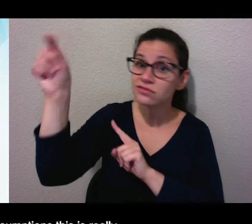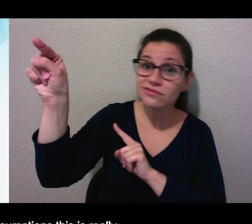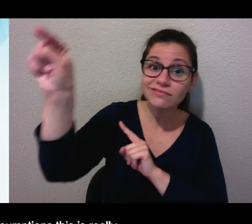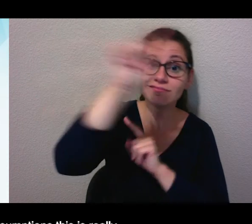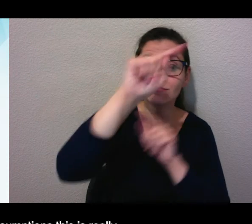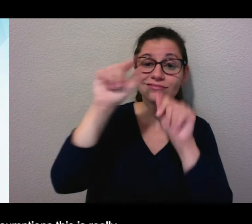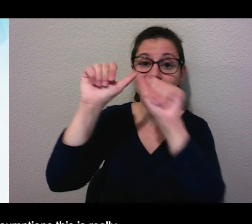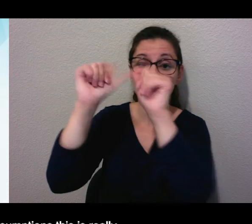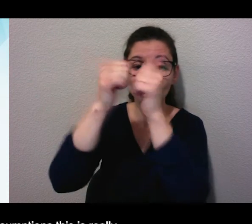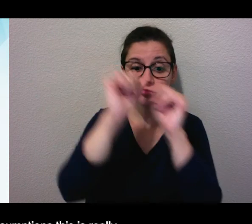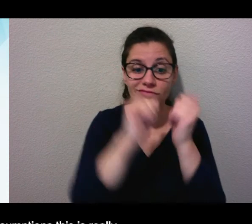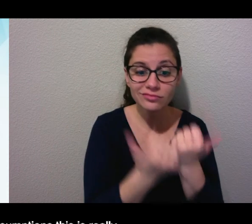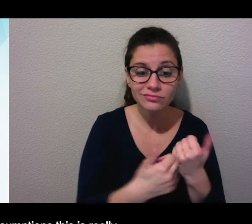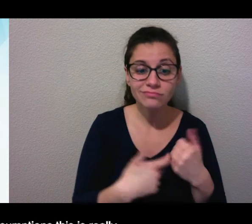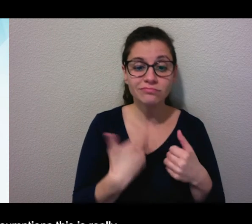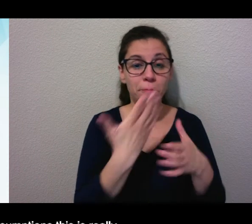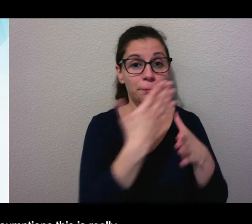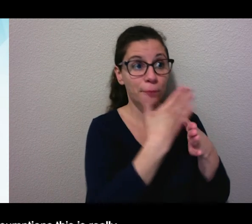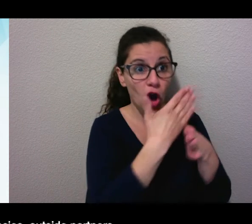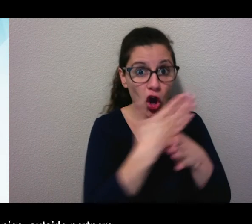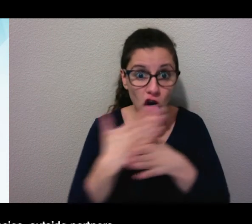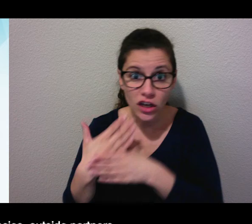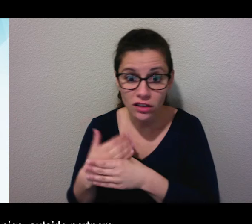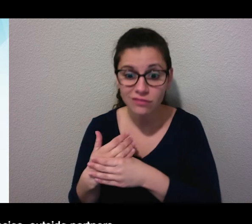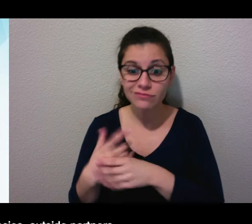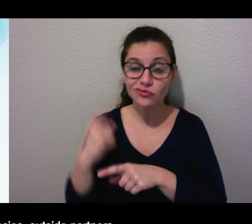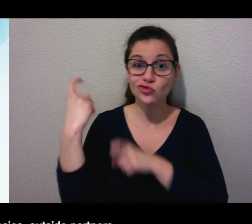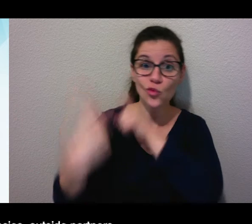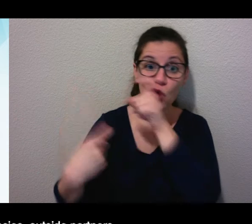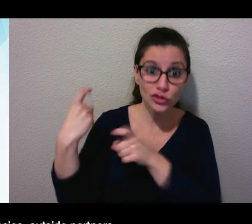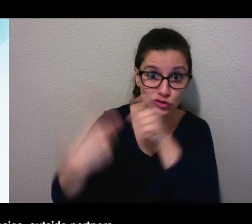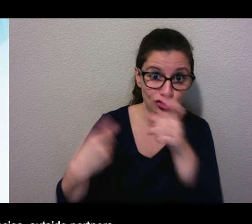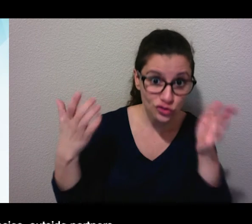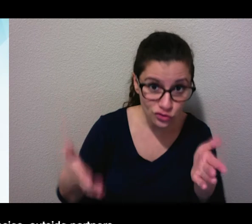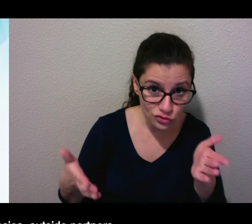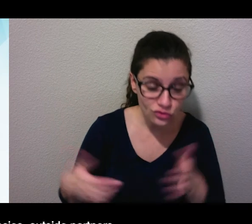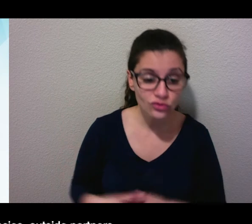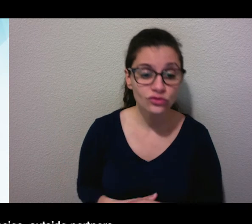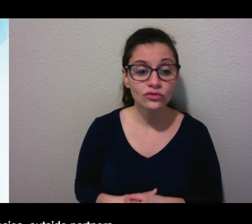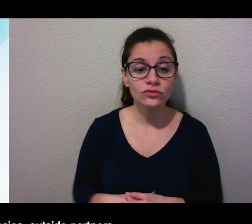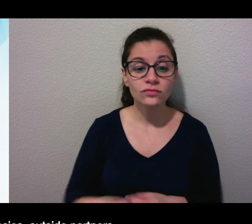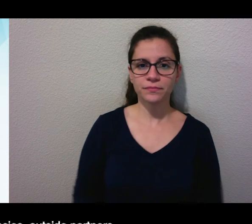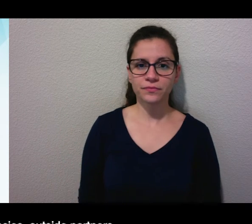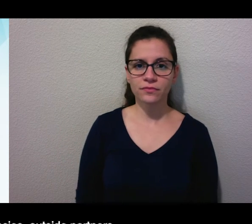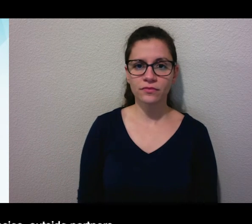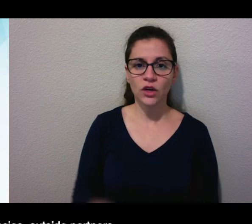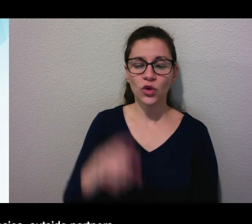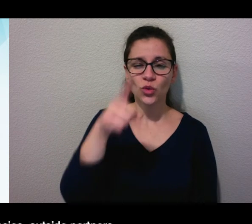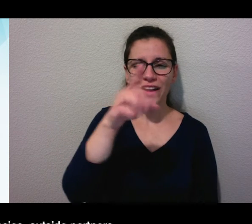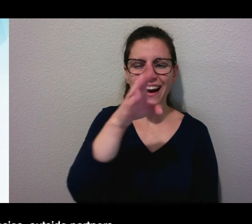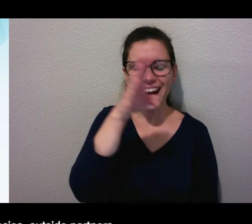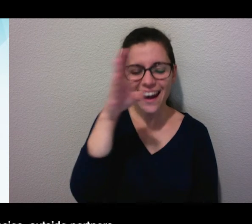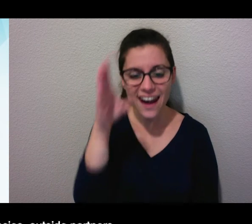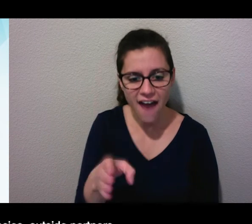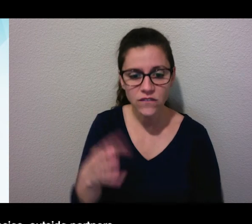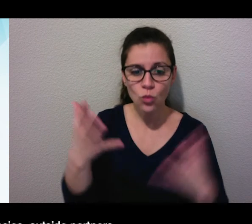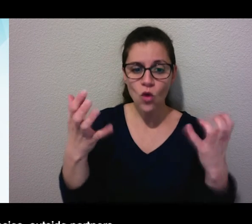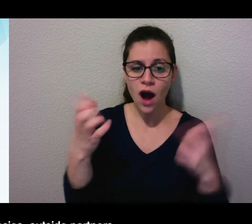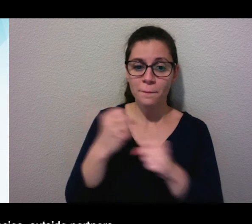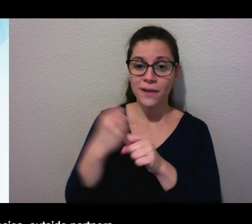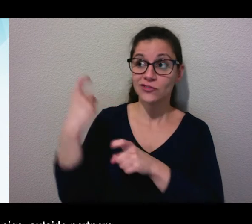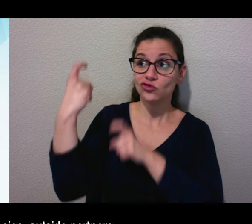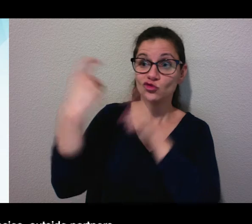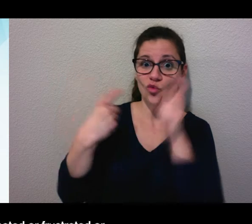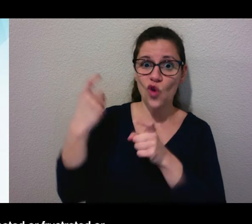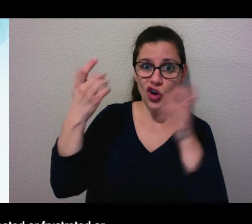assumptions. This is really important, especially when you're working with outside agencies, outside partners, and